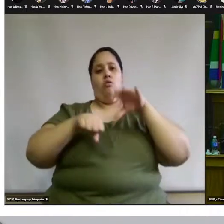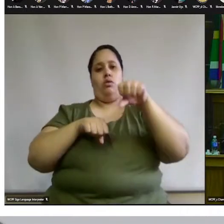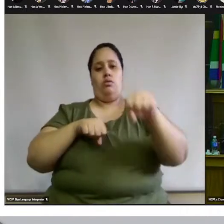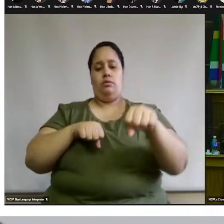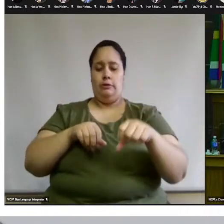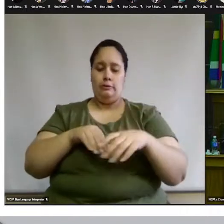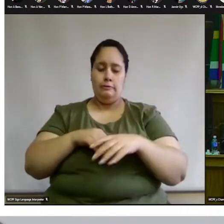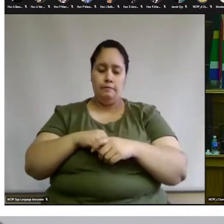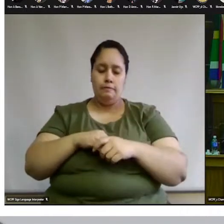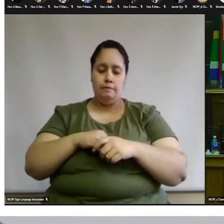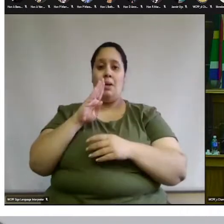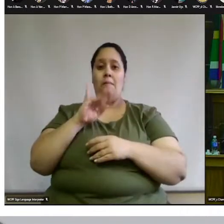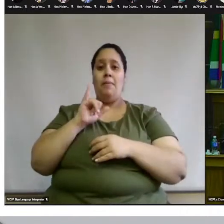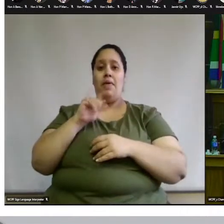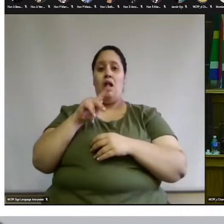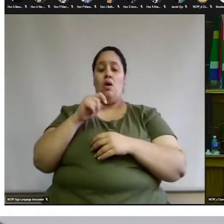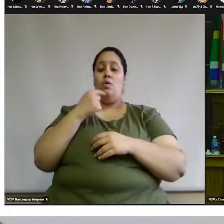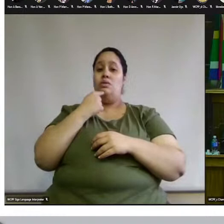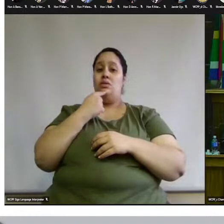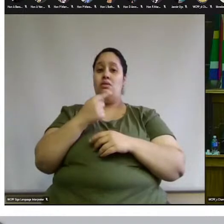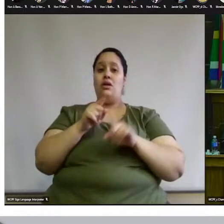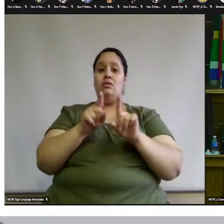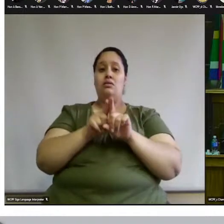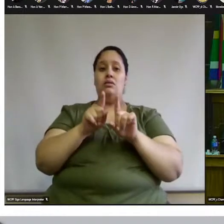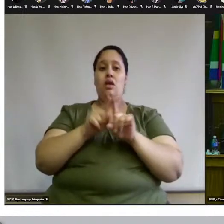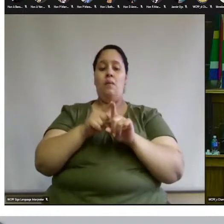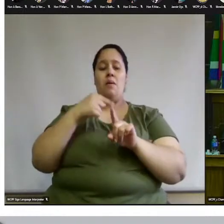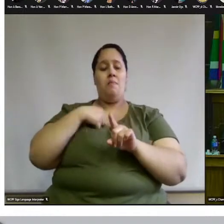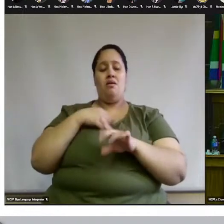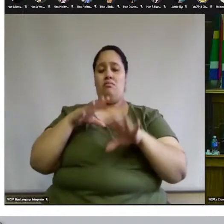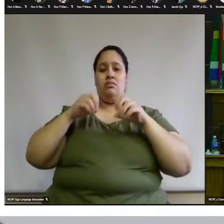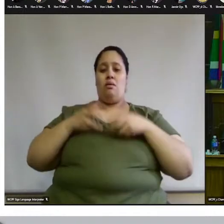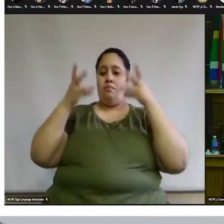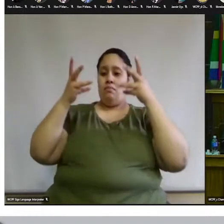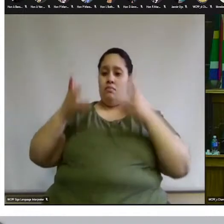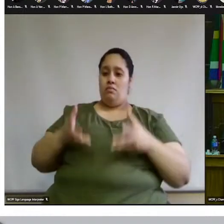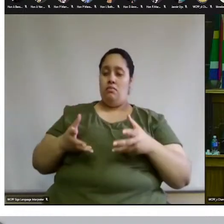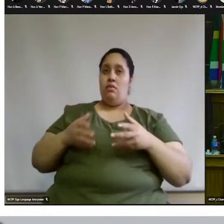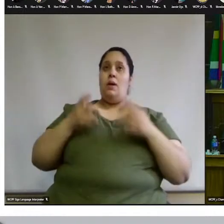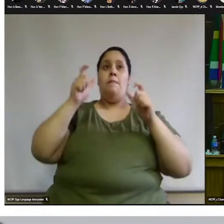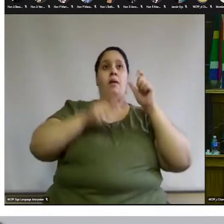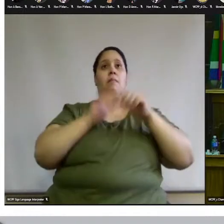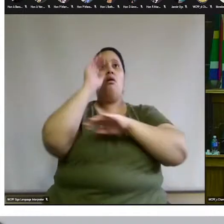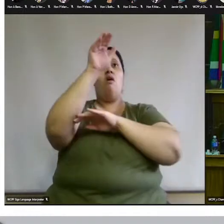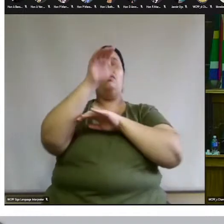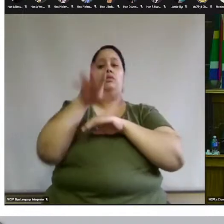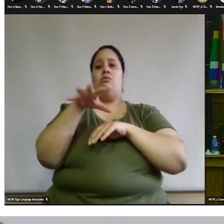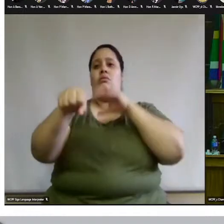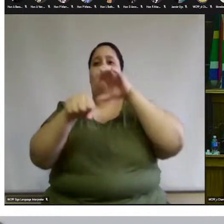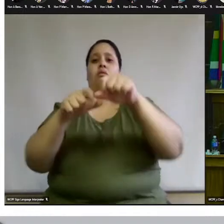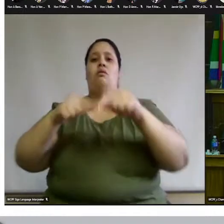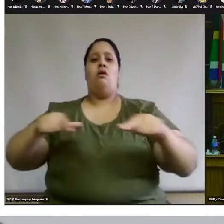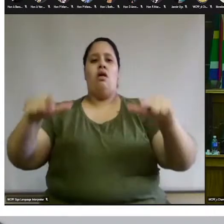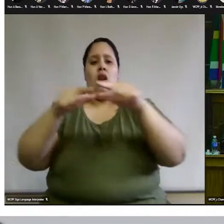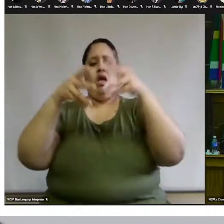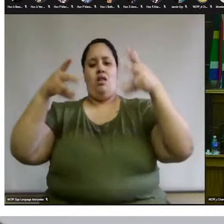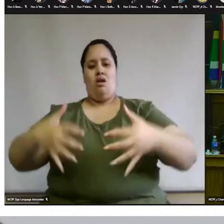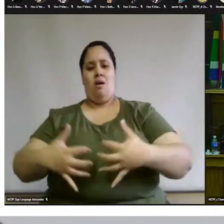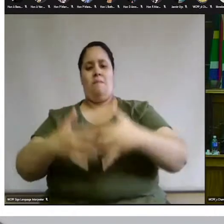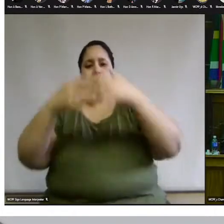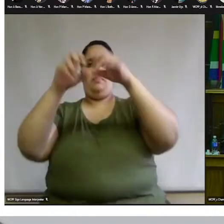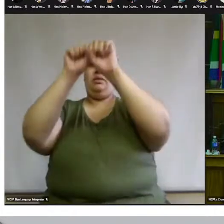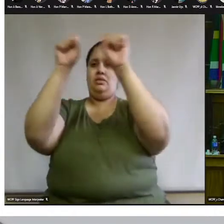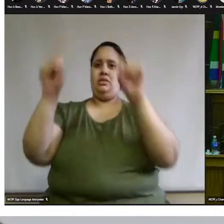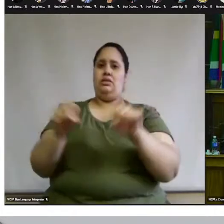I am against the fact that the settler minority should impose an entire system of values on an